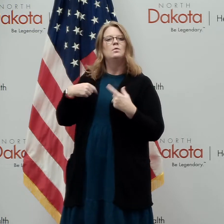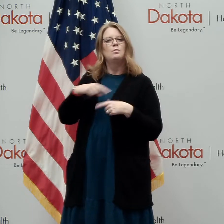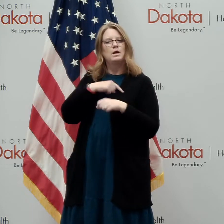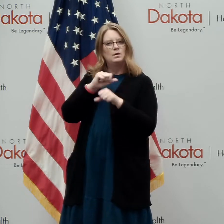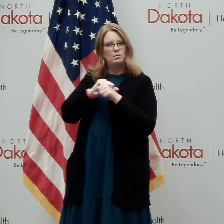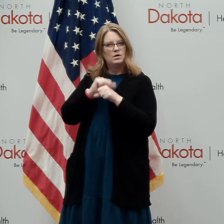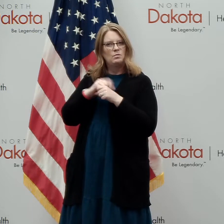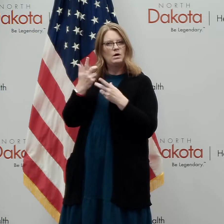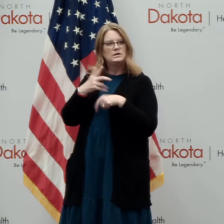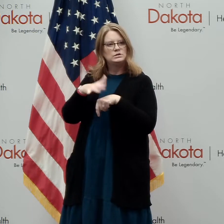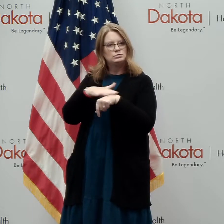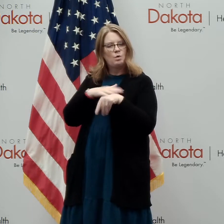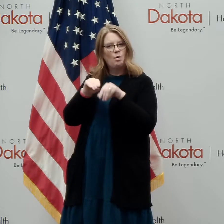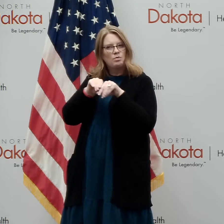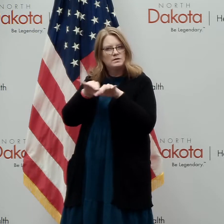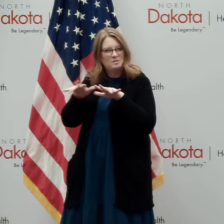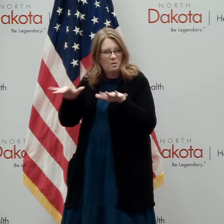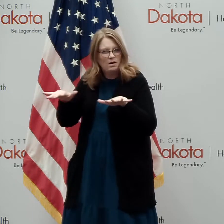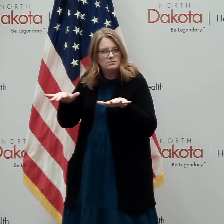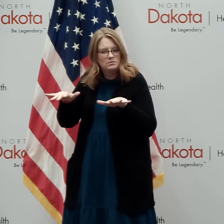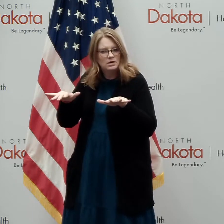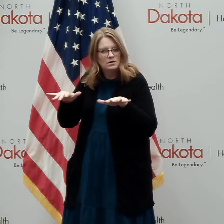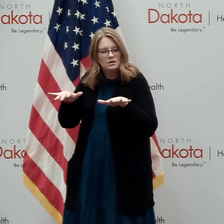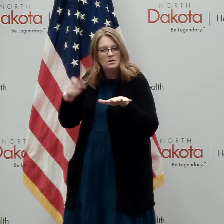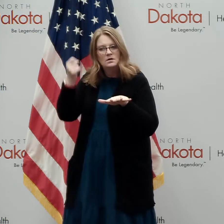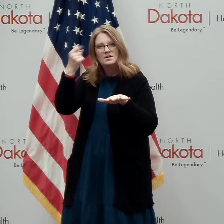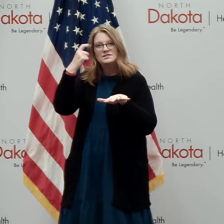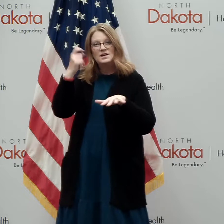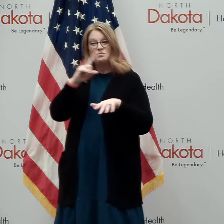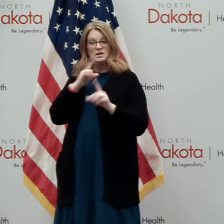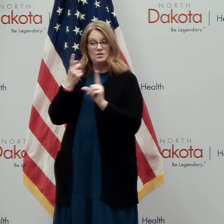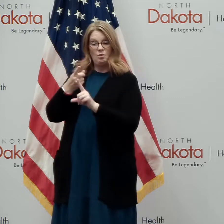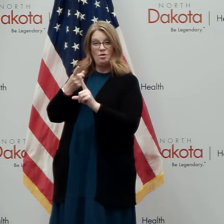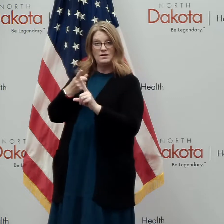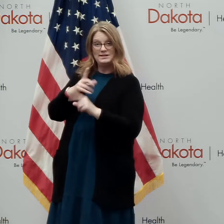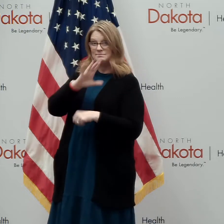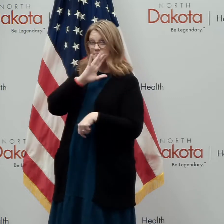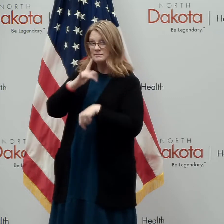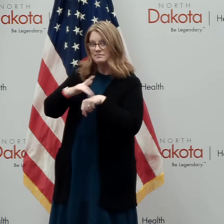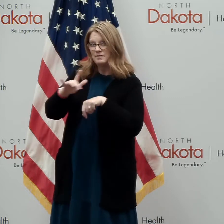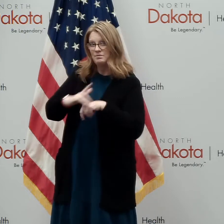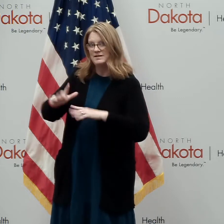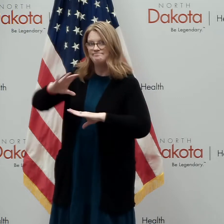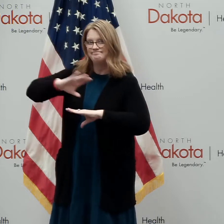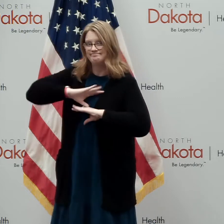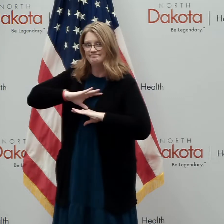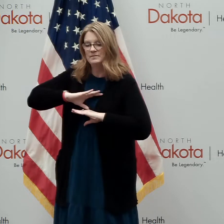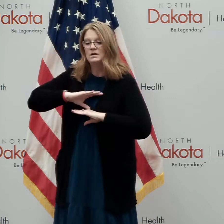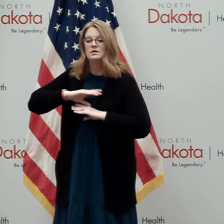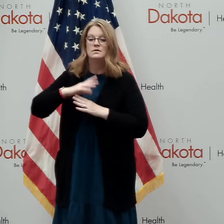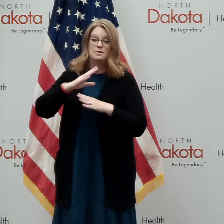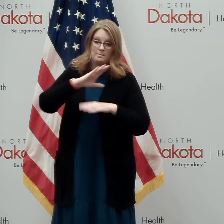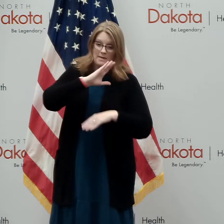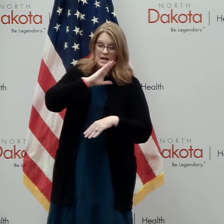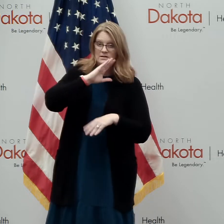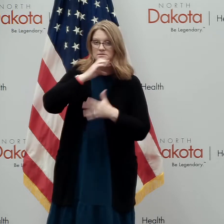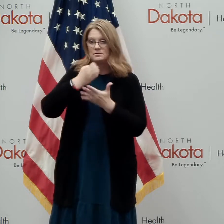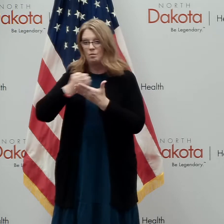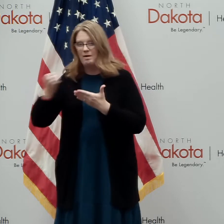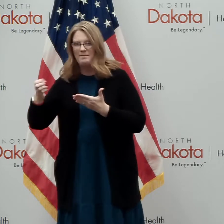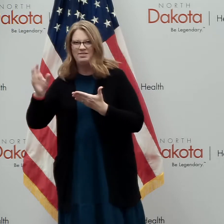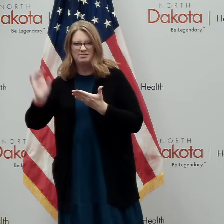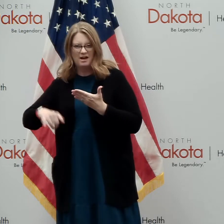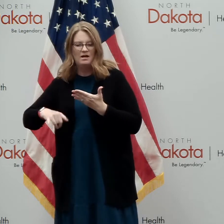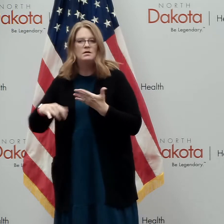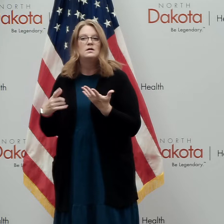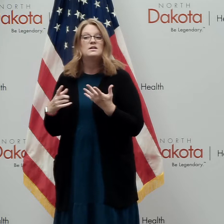to slow the spread, to make sure that we had adequate hospital capacity, both in terms of beds and equipment, but that also that we